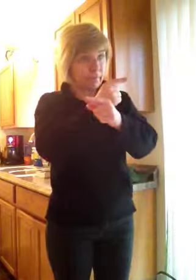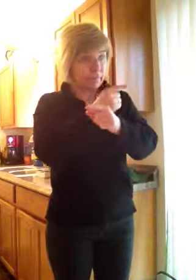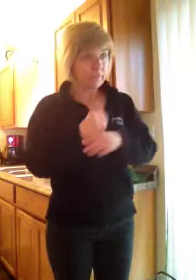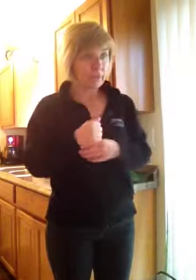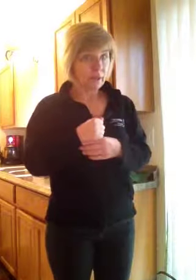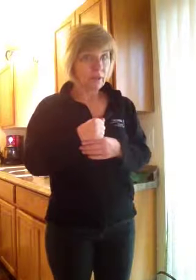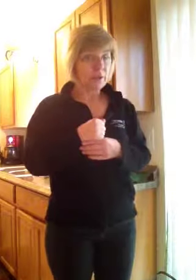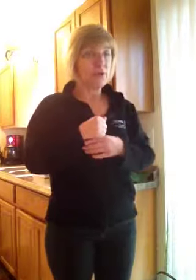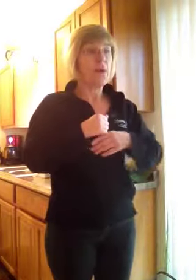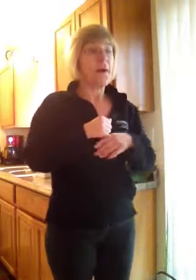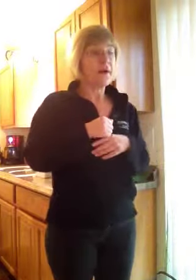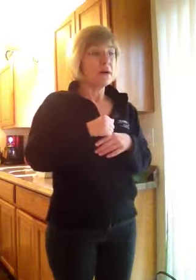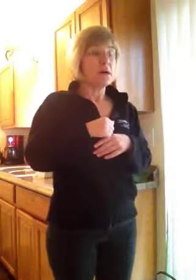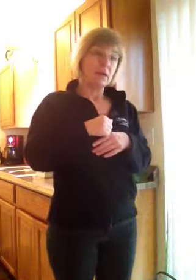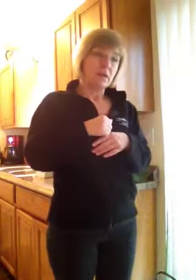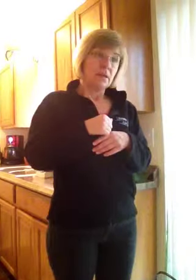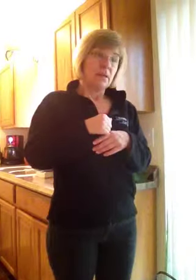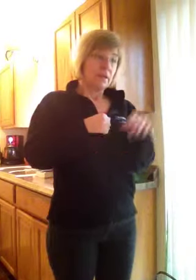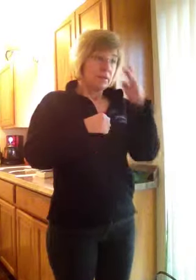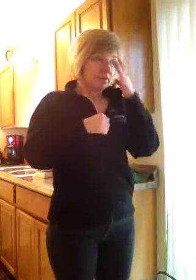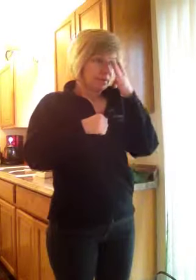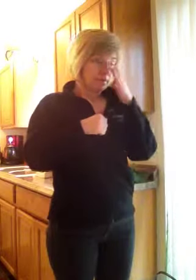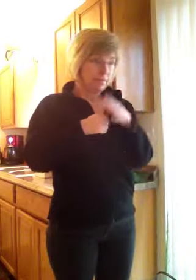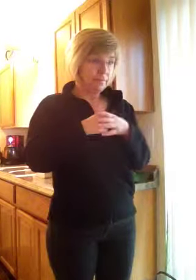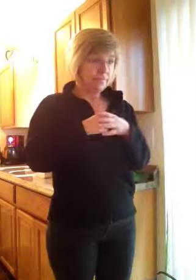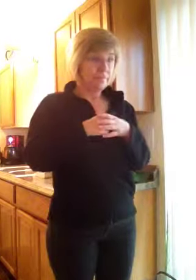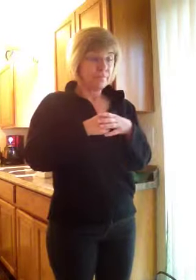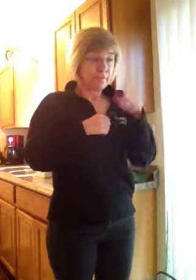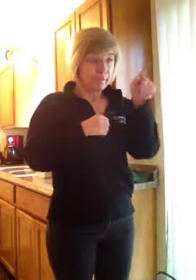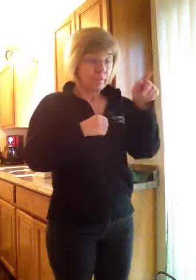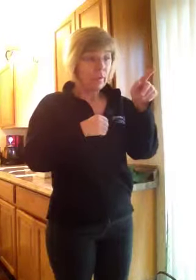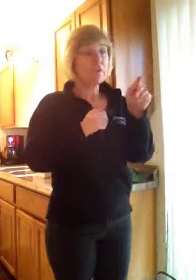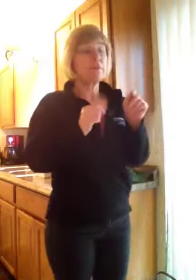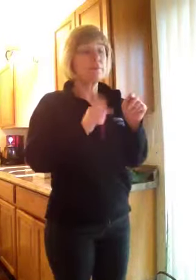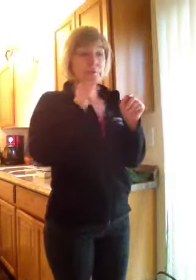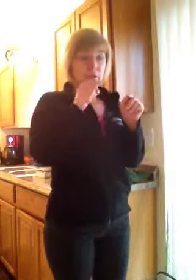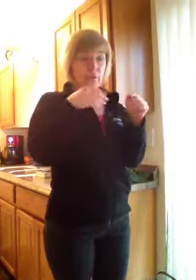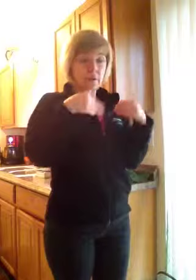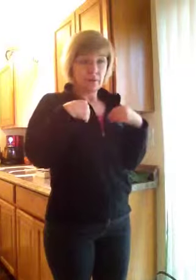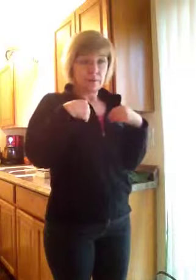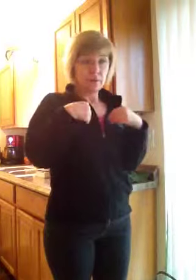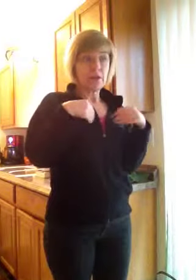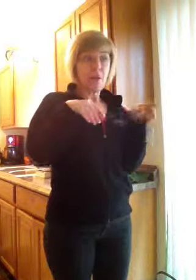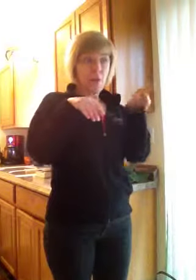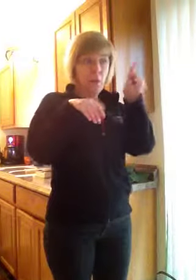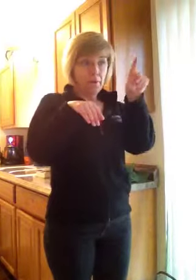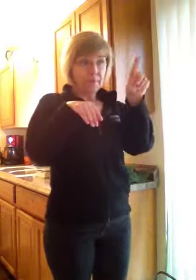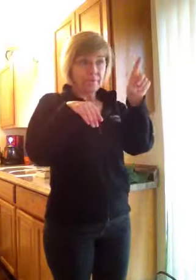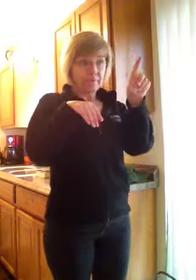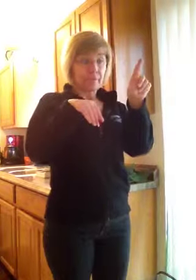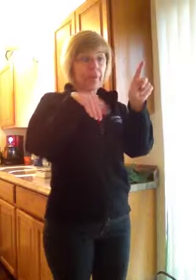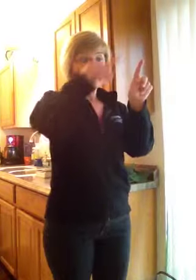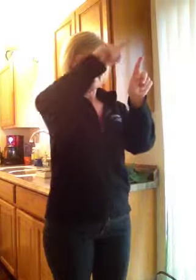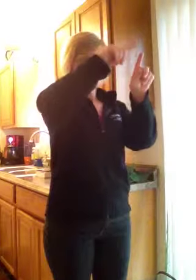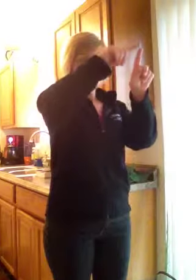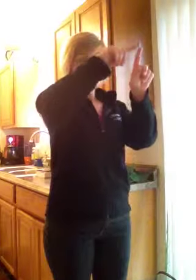is, like in this problem. With this triangle, we're told that one of the angles is 35 degrees, and the other